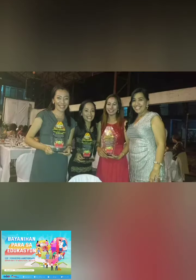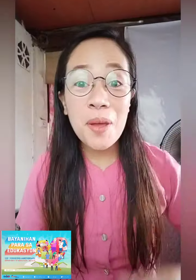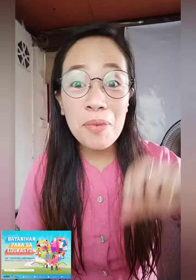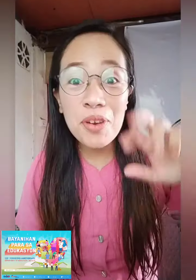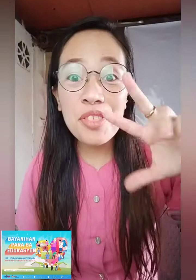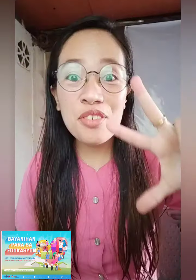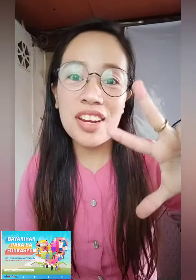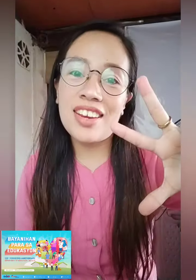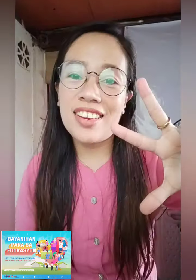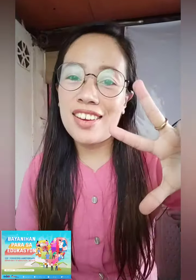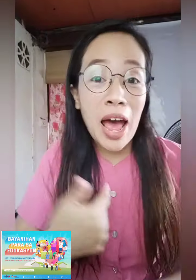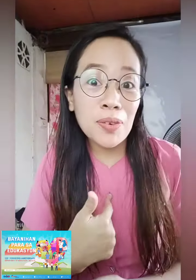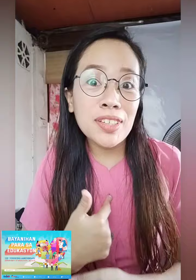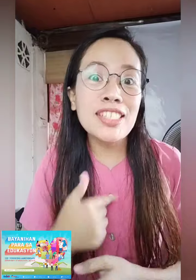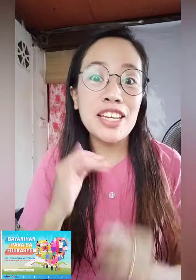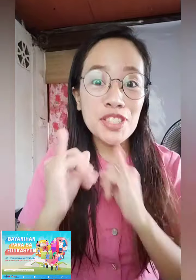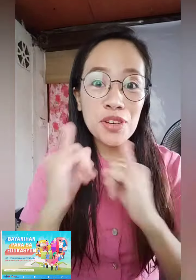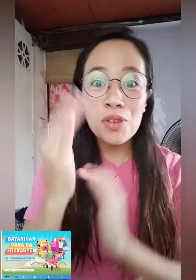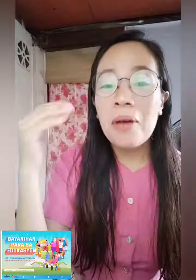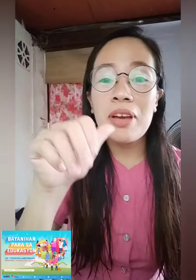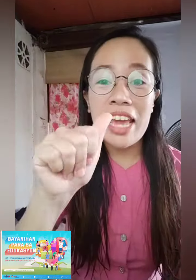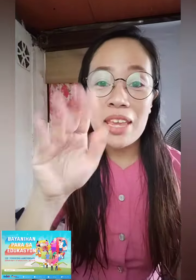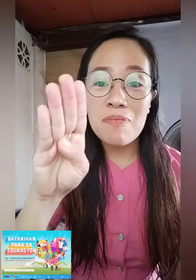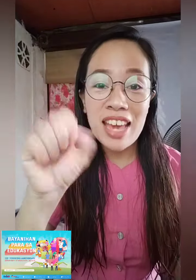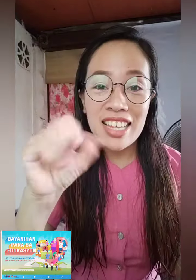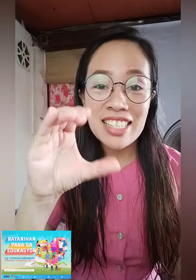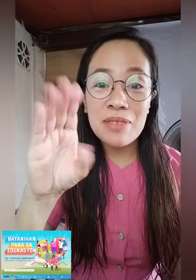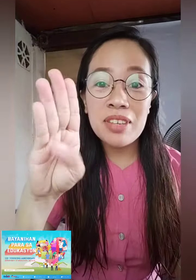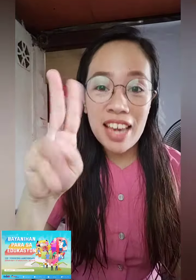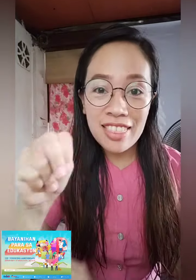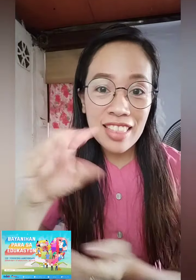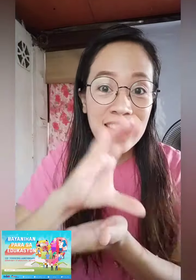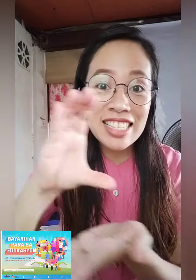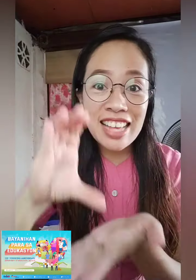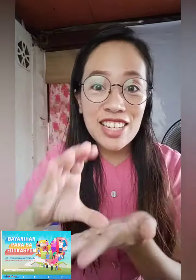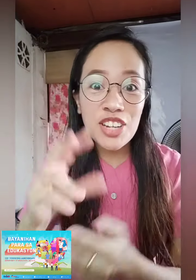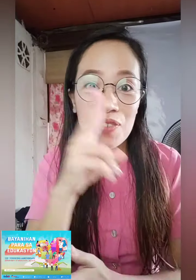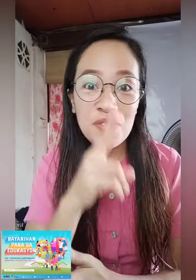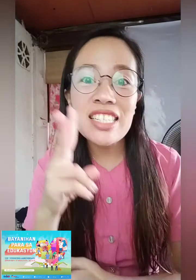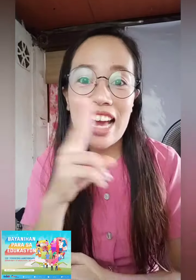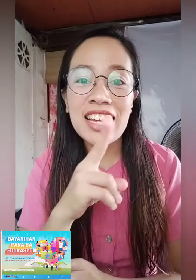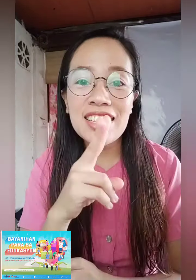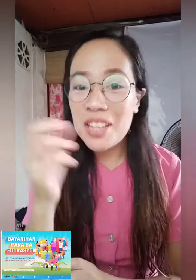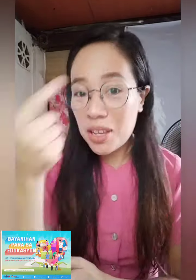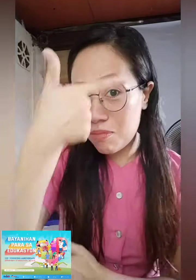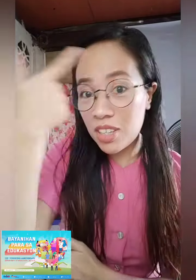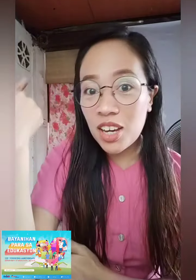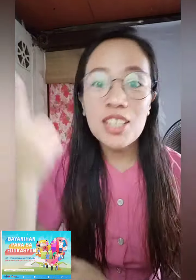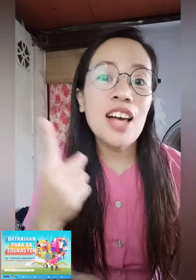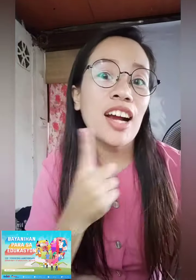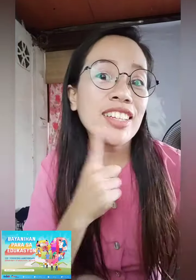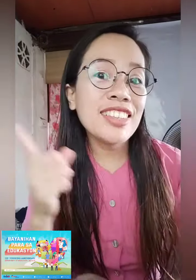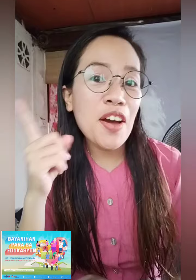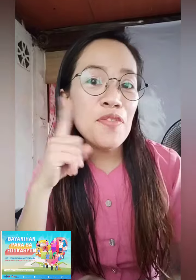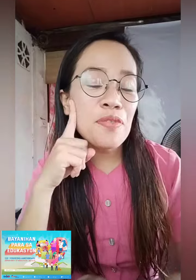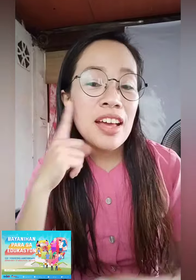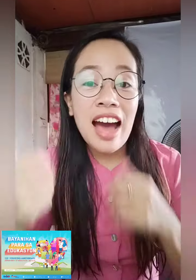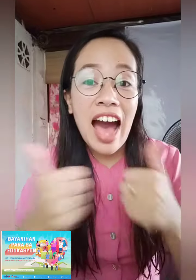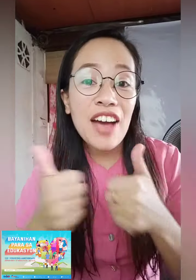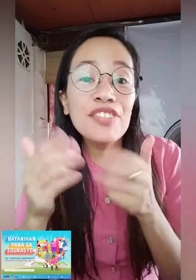Number three, I was interviewed by ABS-CBN Central Visayas because our deaf